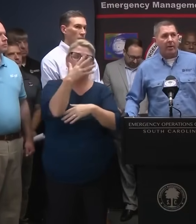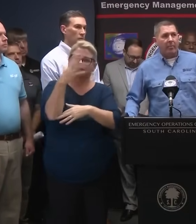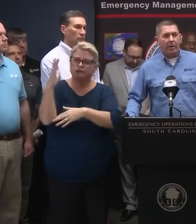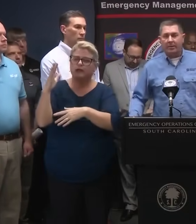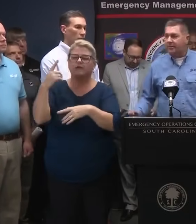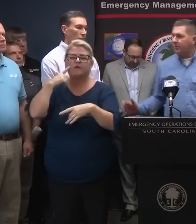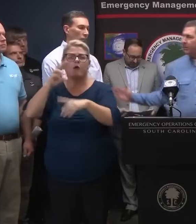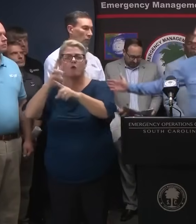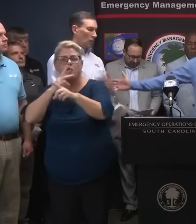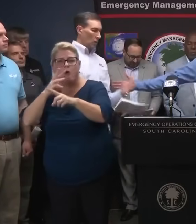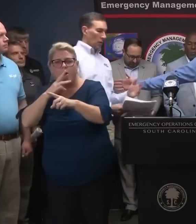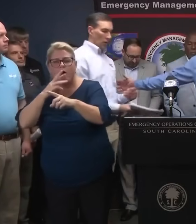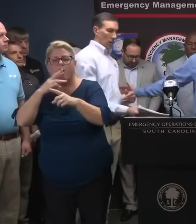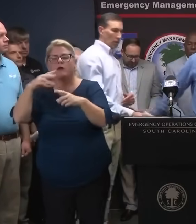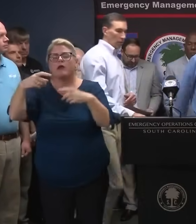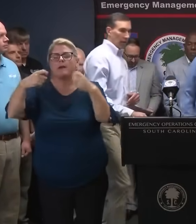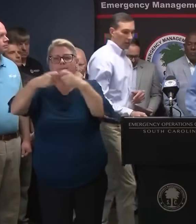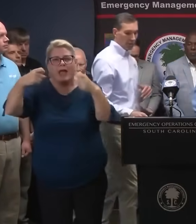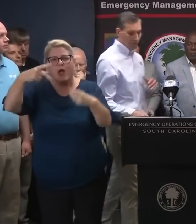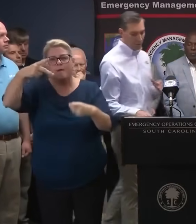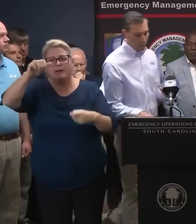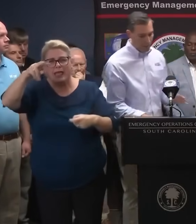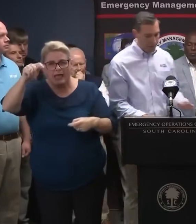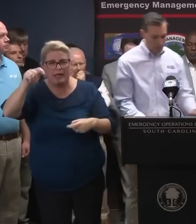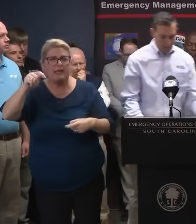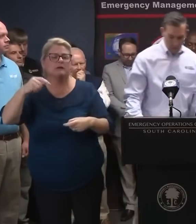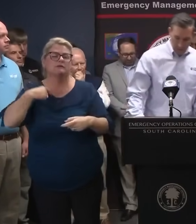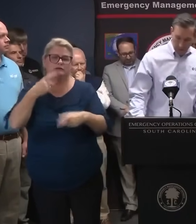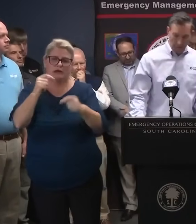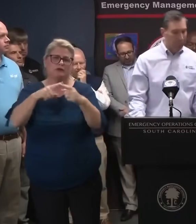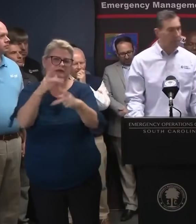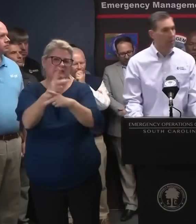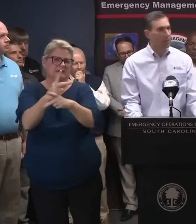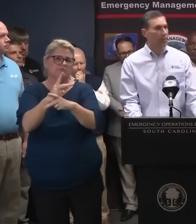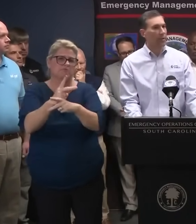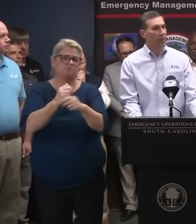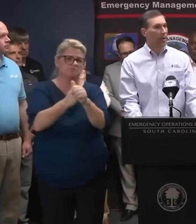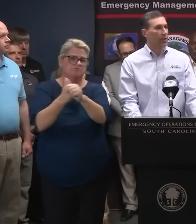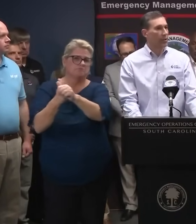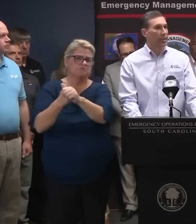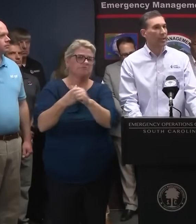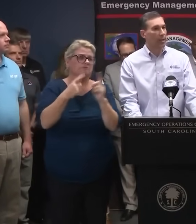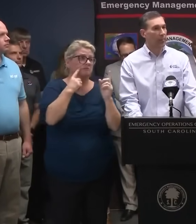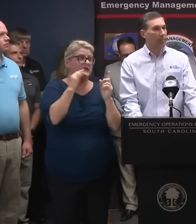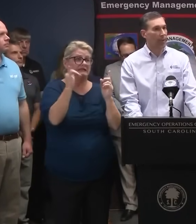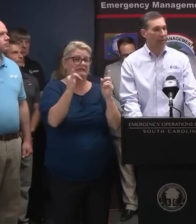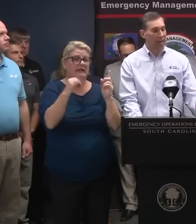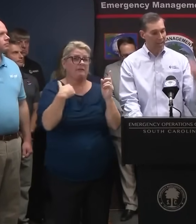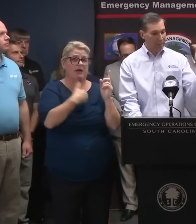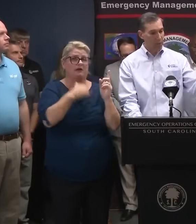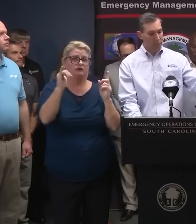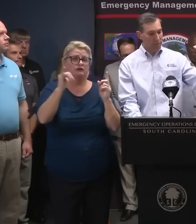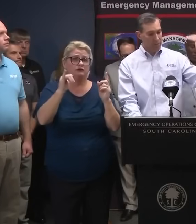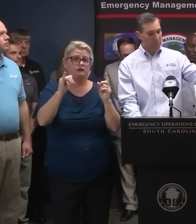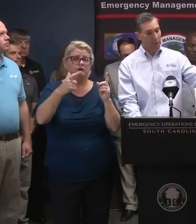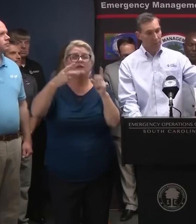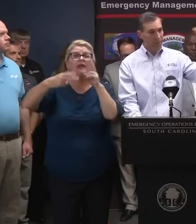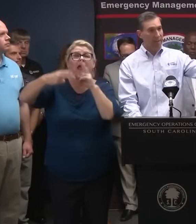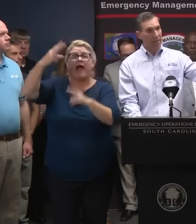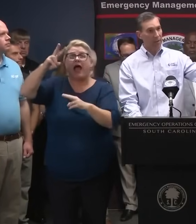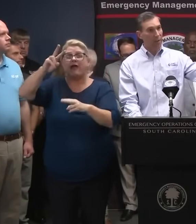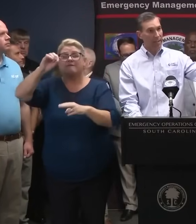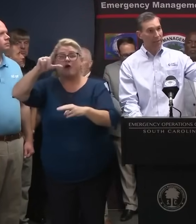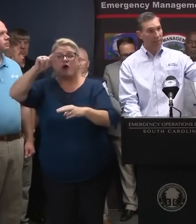and our power plants. Keller covered a lot of ground there, and very similar for Duke Energy. At the highest voltages, we go